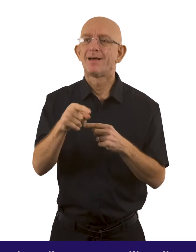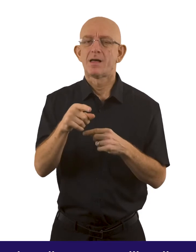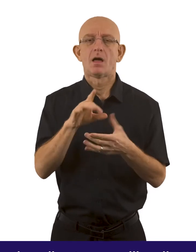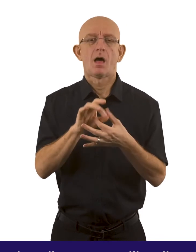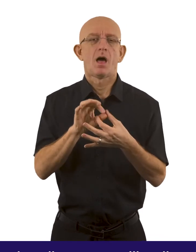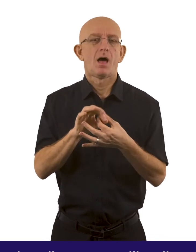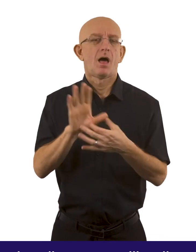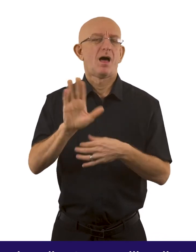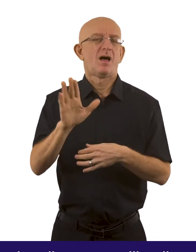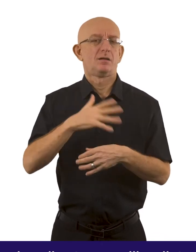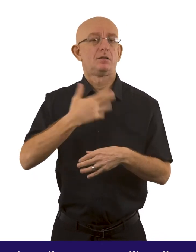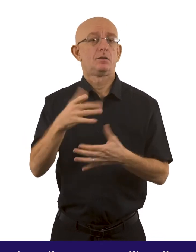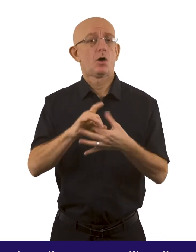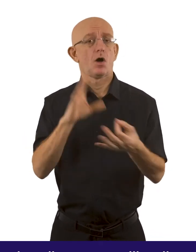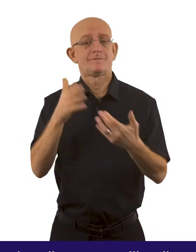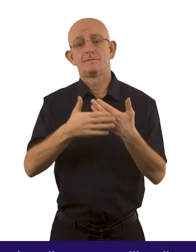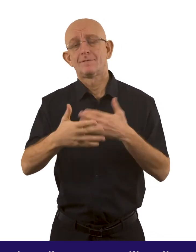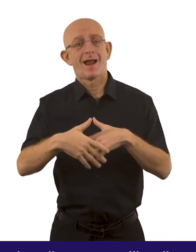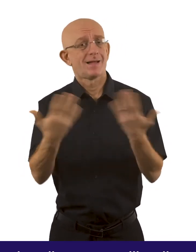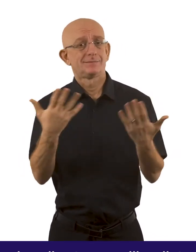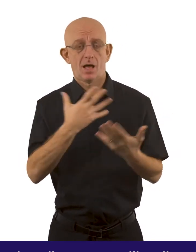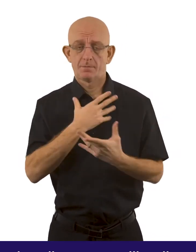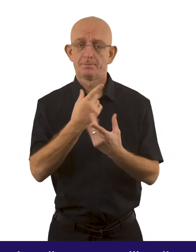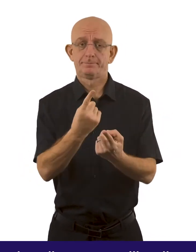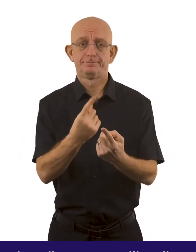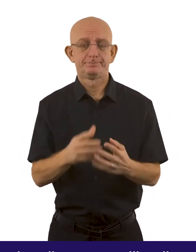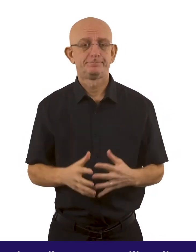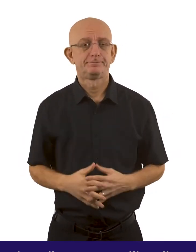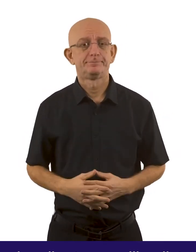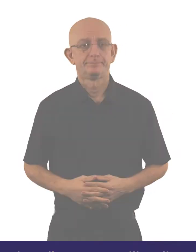You can unsubscribe to a mailing list at any time.